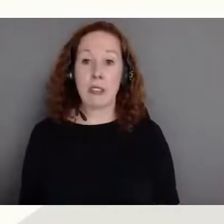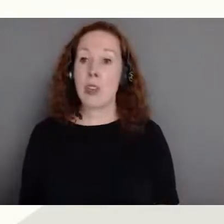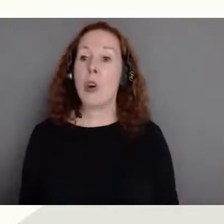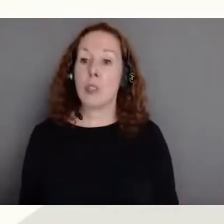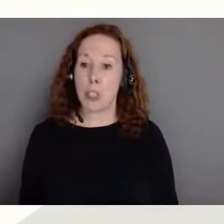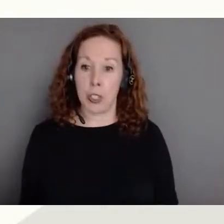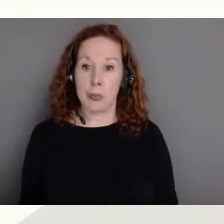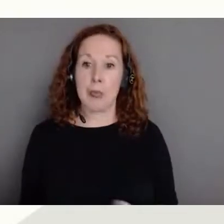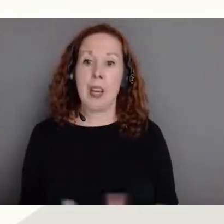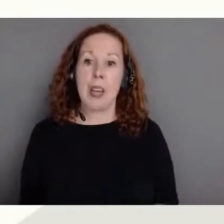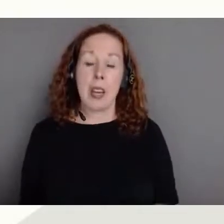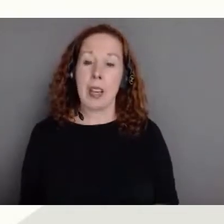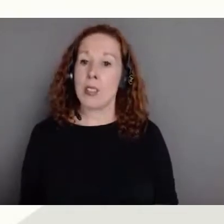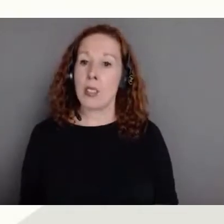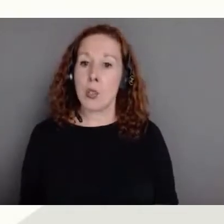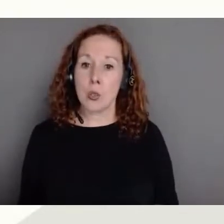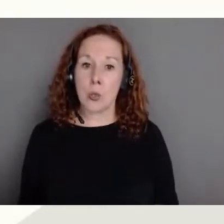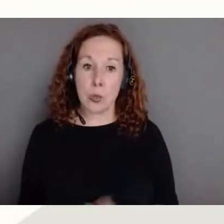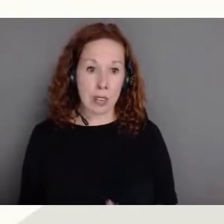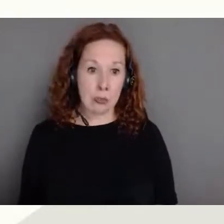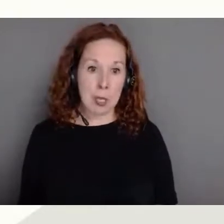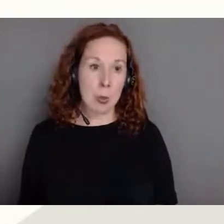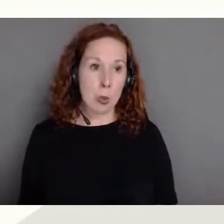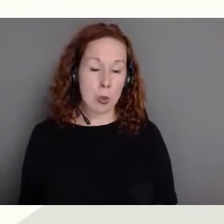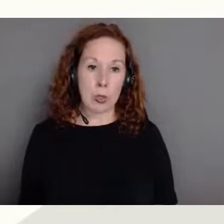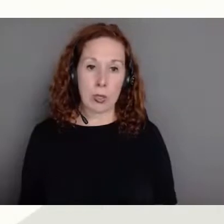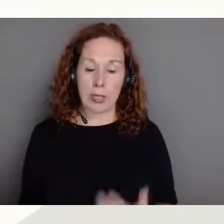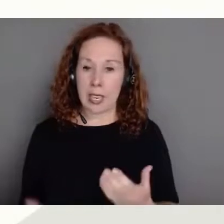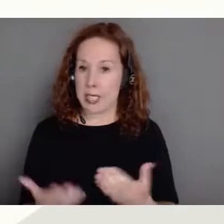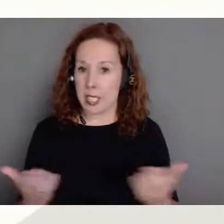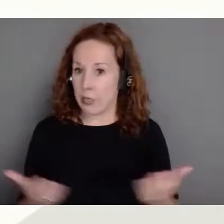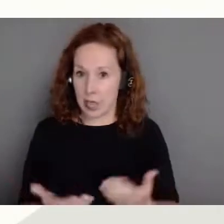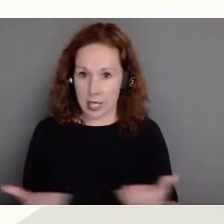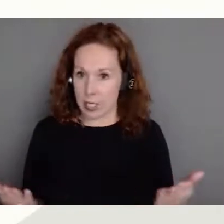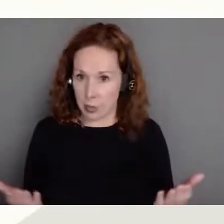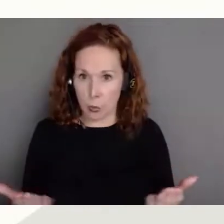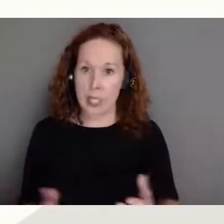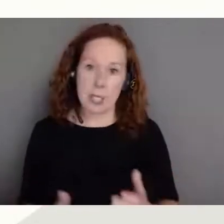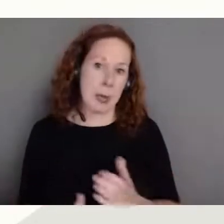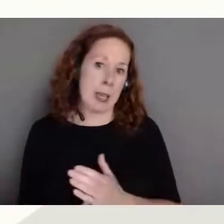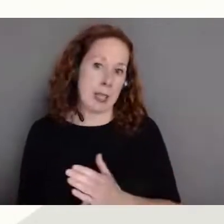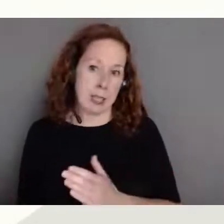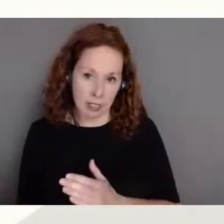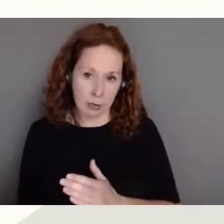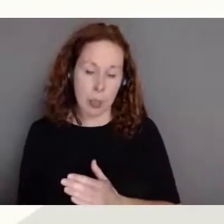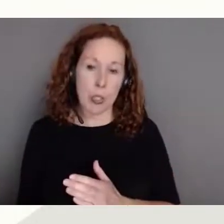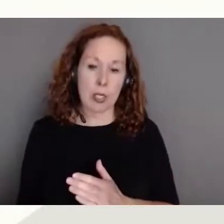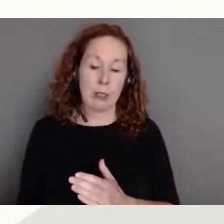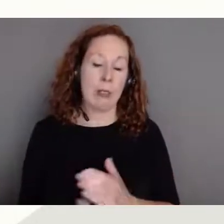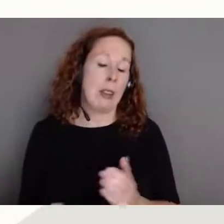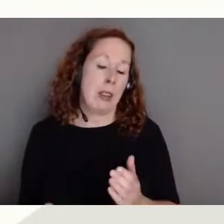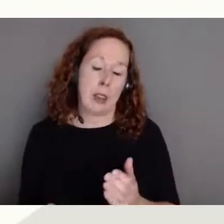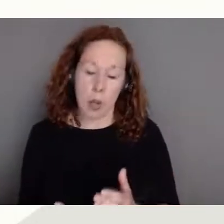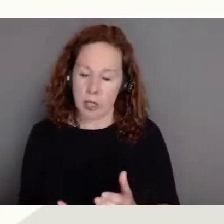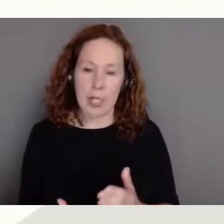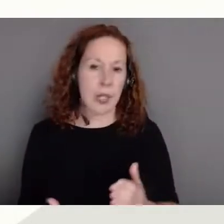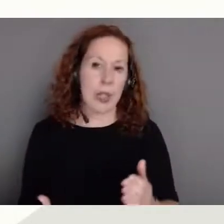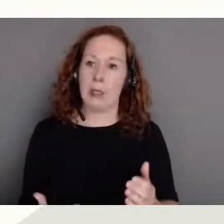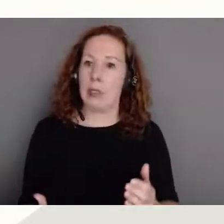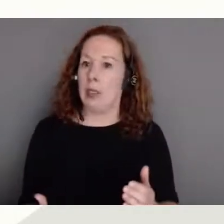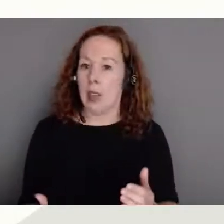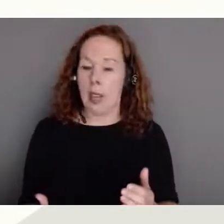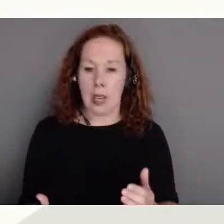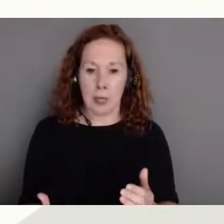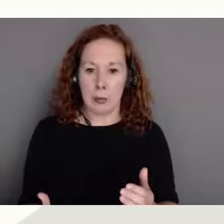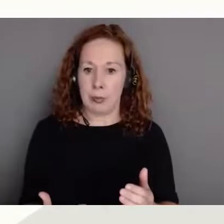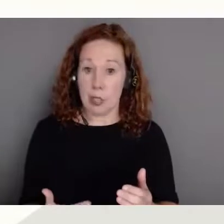there's a deaf culture. And Mhm. so deaf people can identify in different ways, maybe as a deaf person, hard of